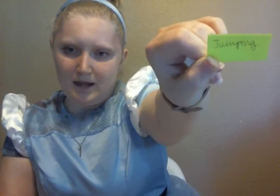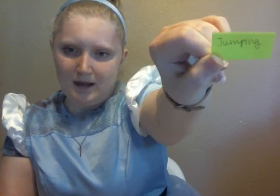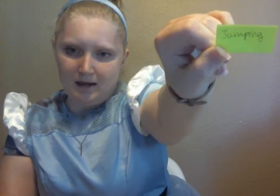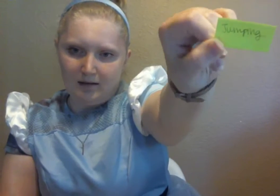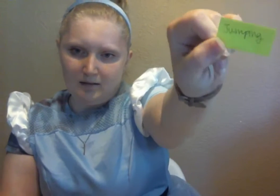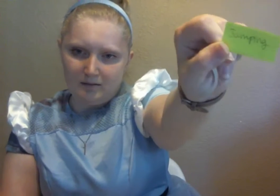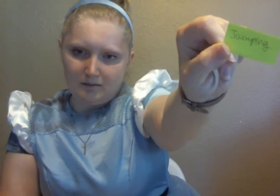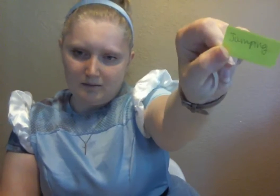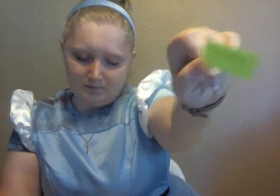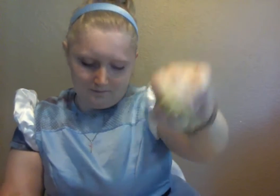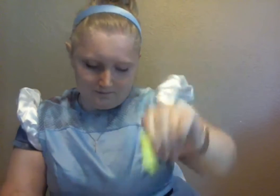Jumping.